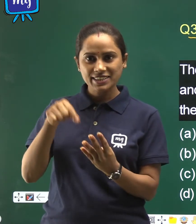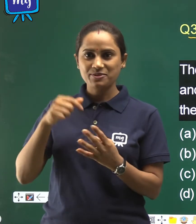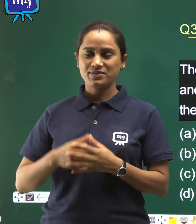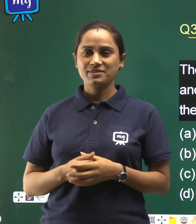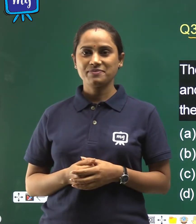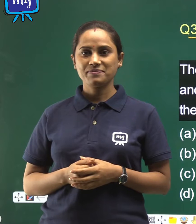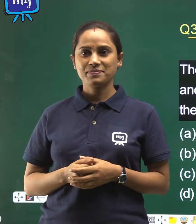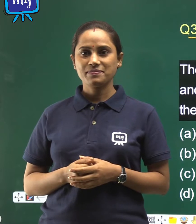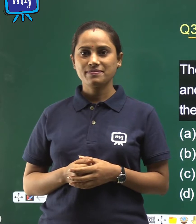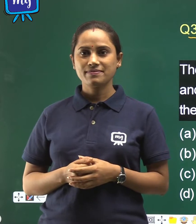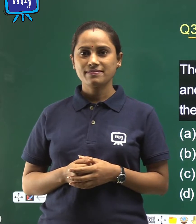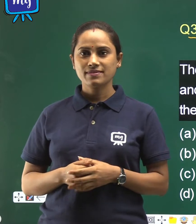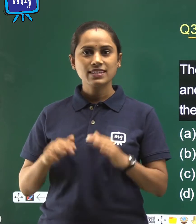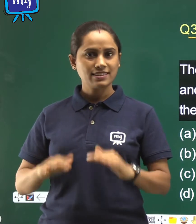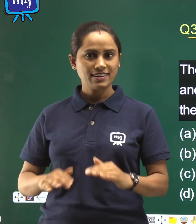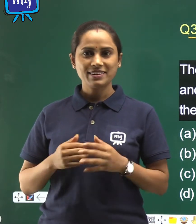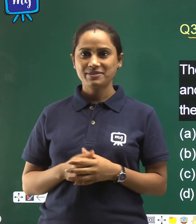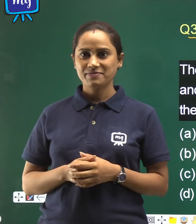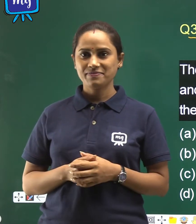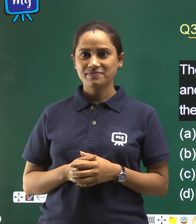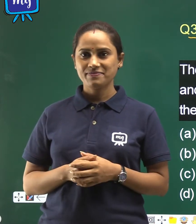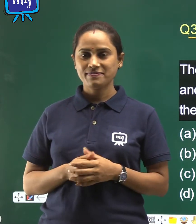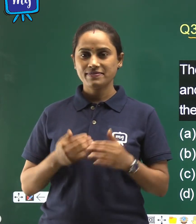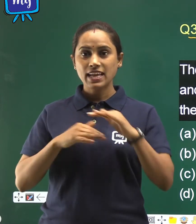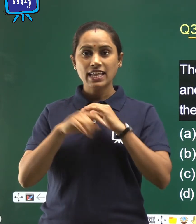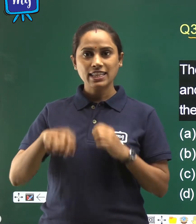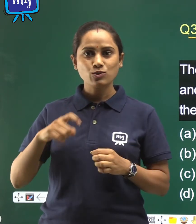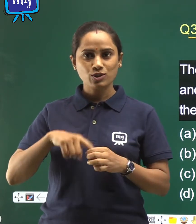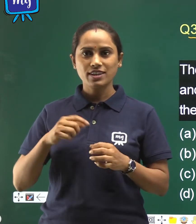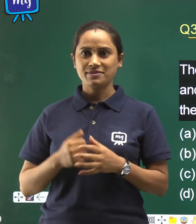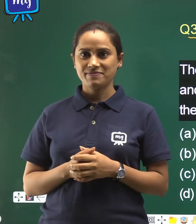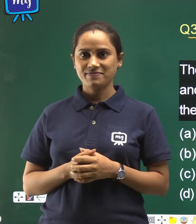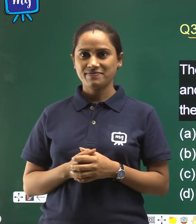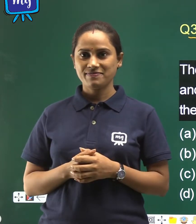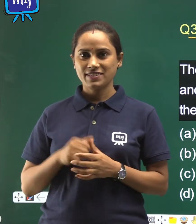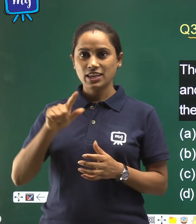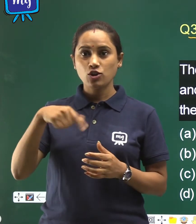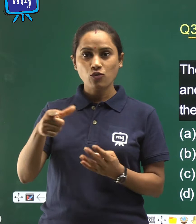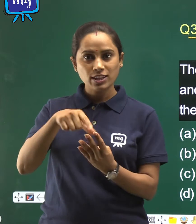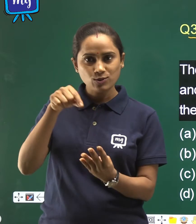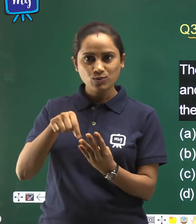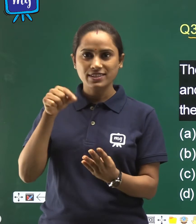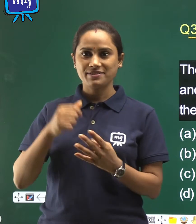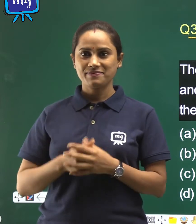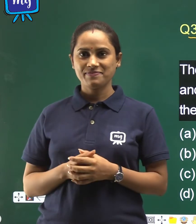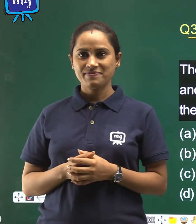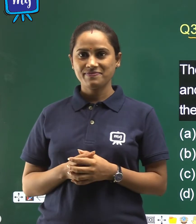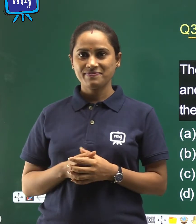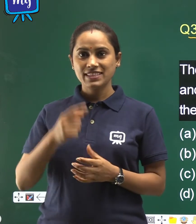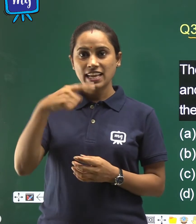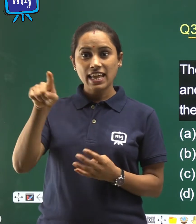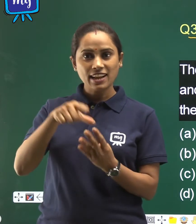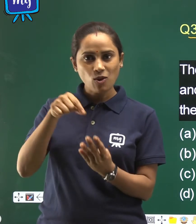alternative. Children, in this question, you will choose